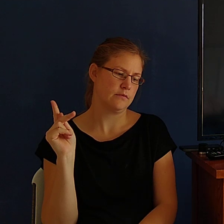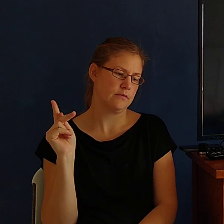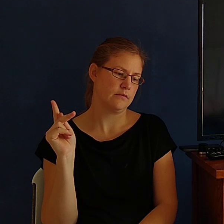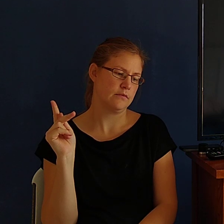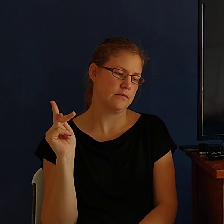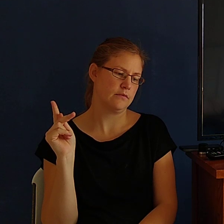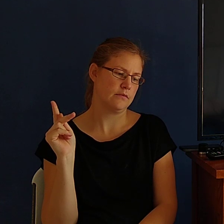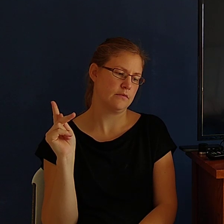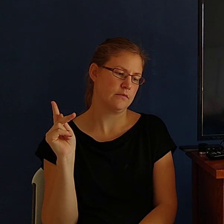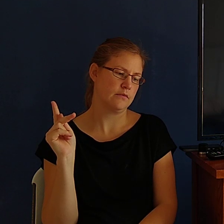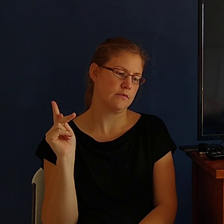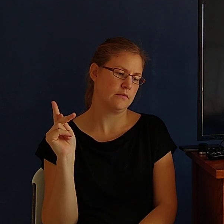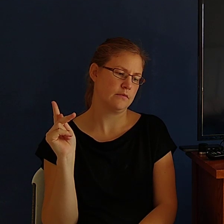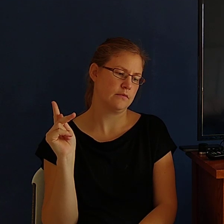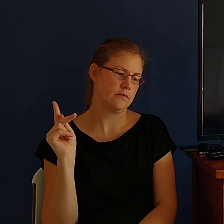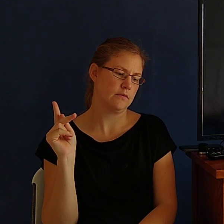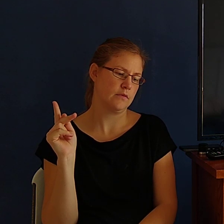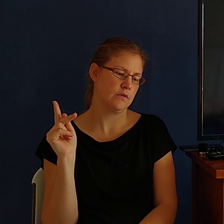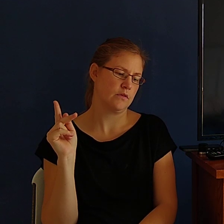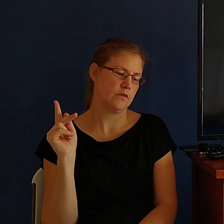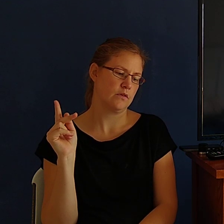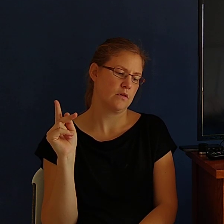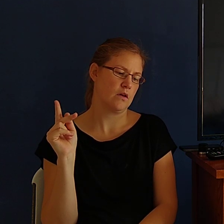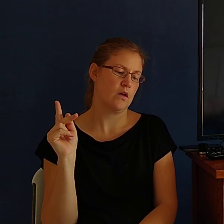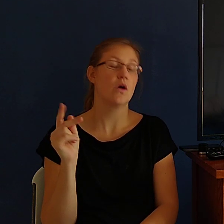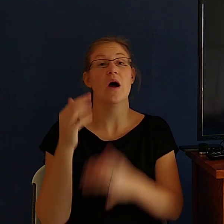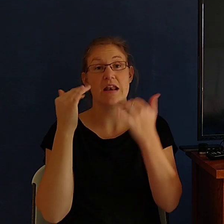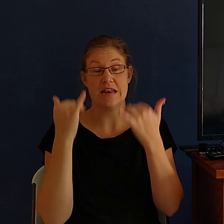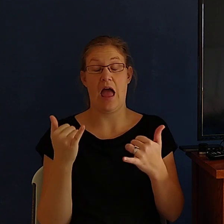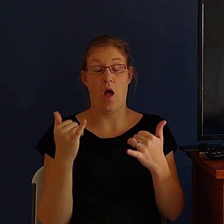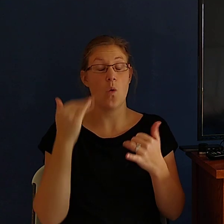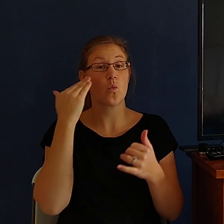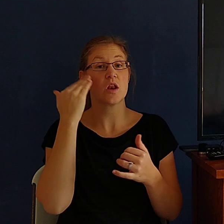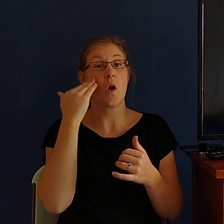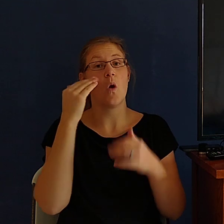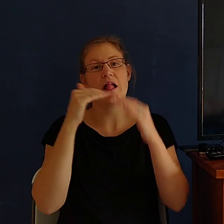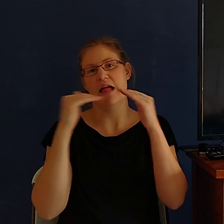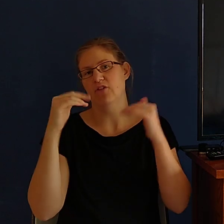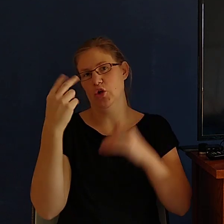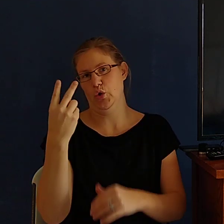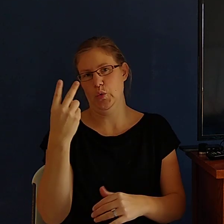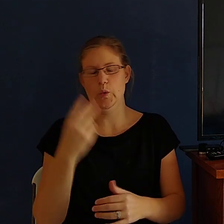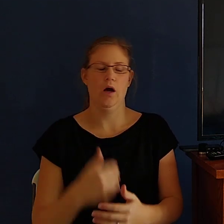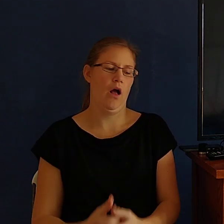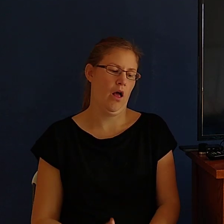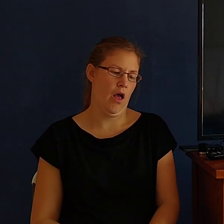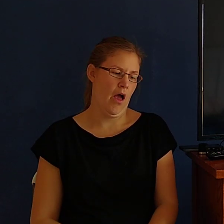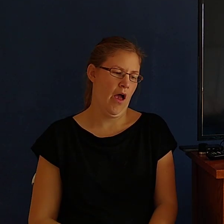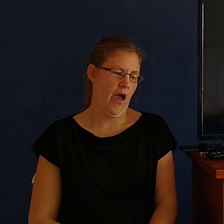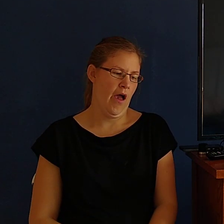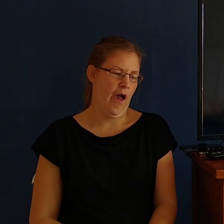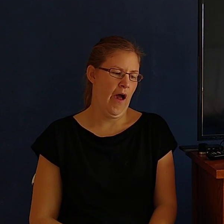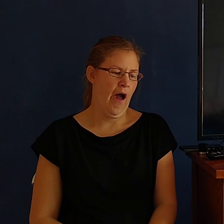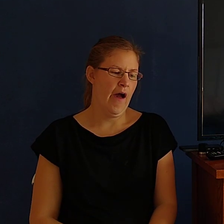Okay, so by now we have discovered the level 2. Okay, we